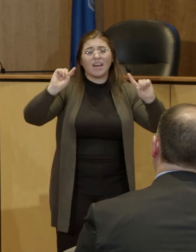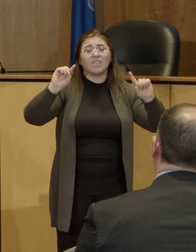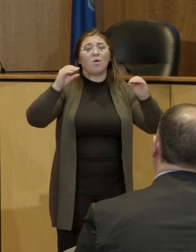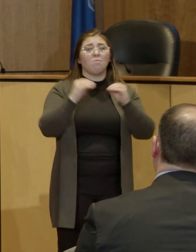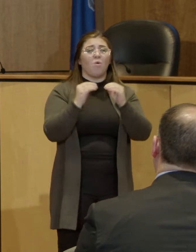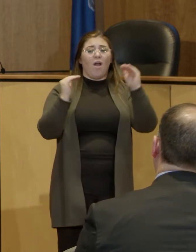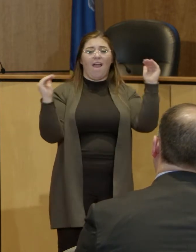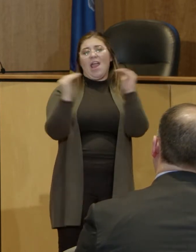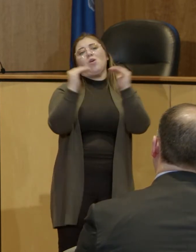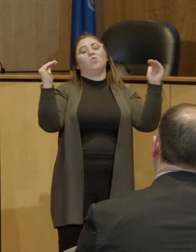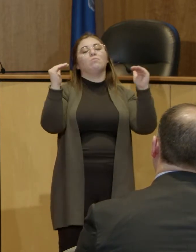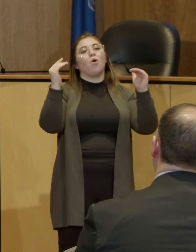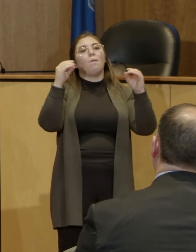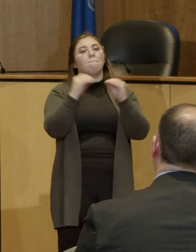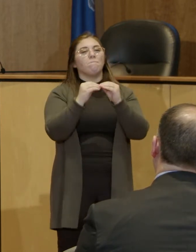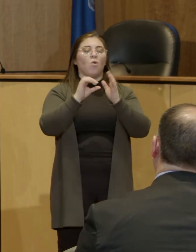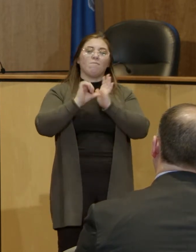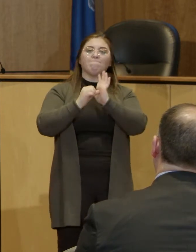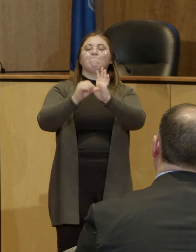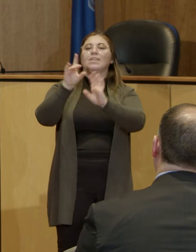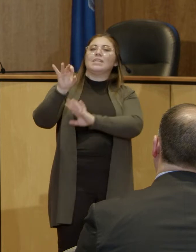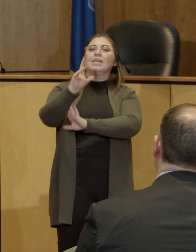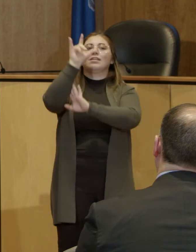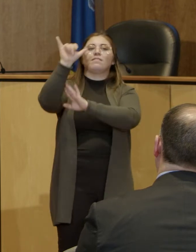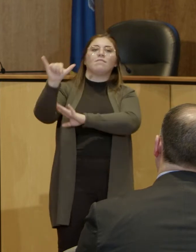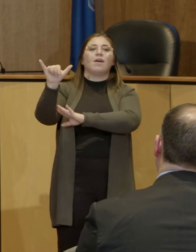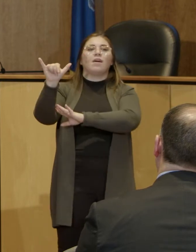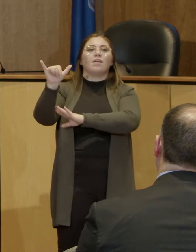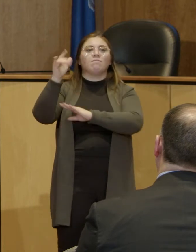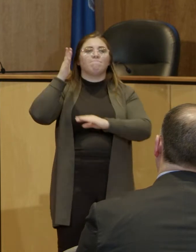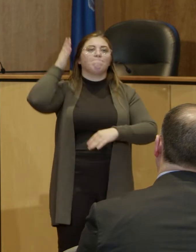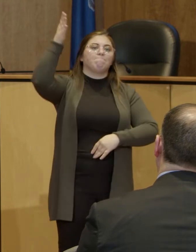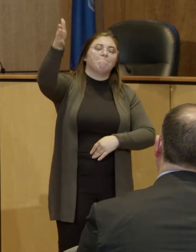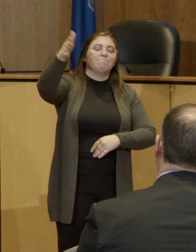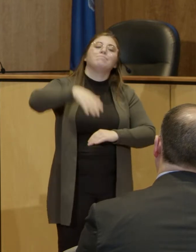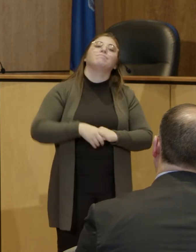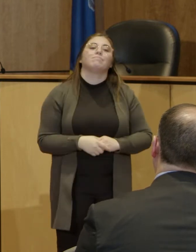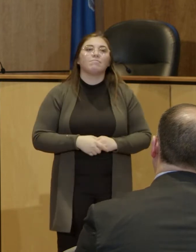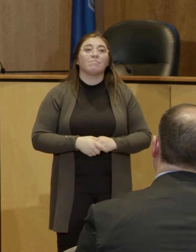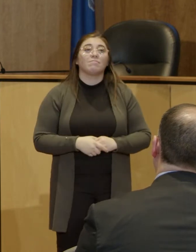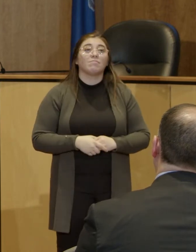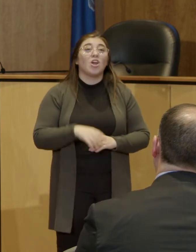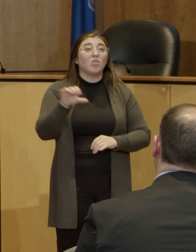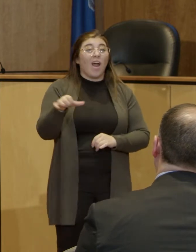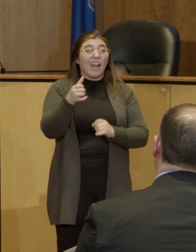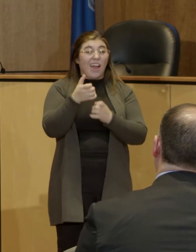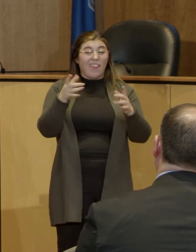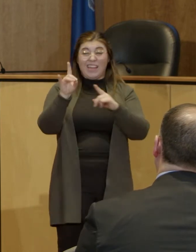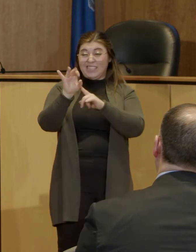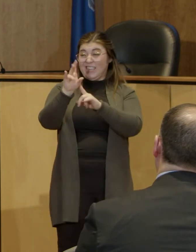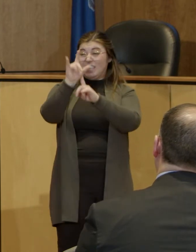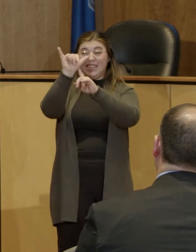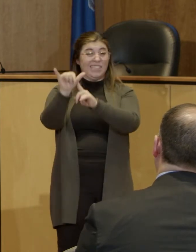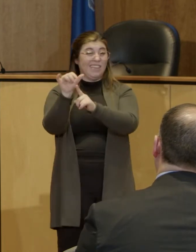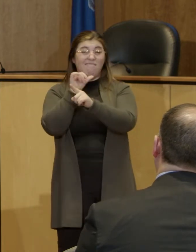more equitable, more dignified path forward. So another thing that dignity is